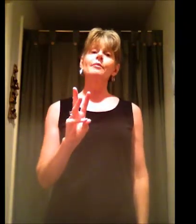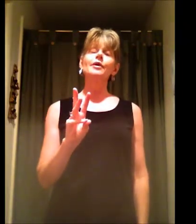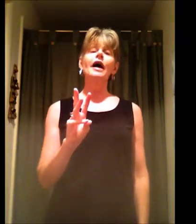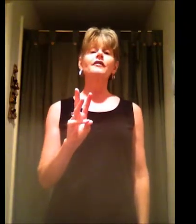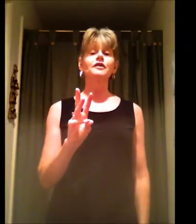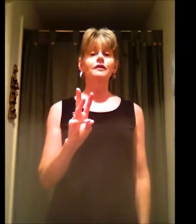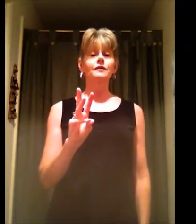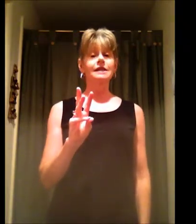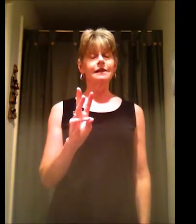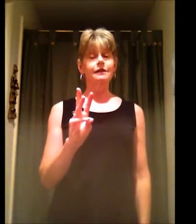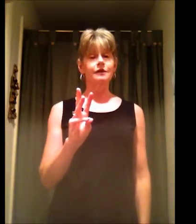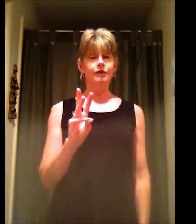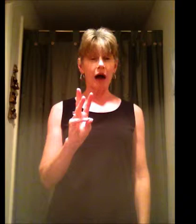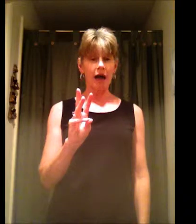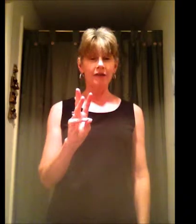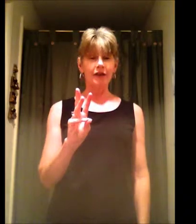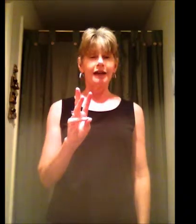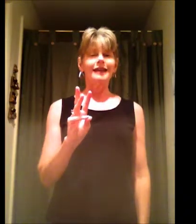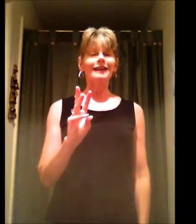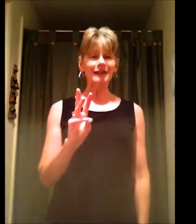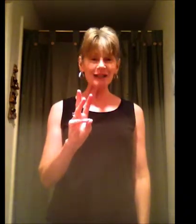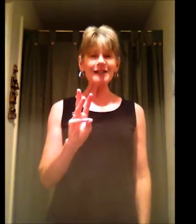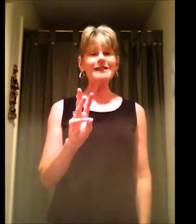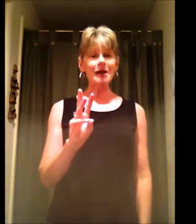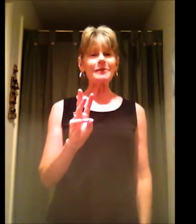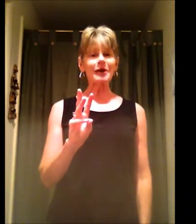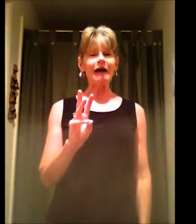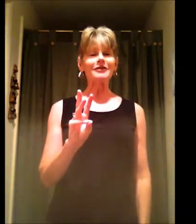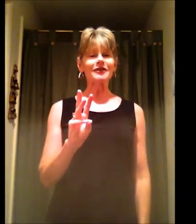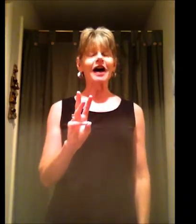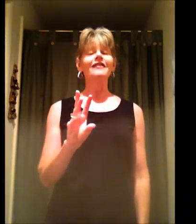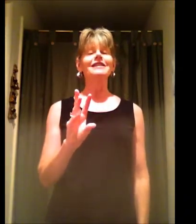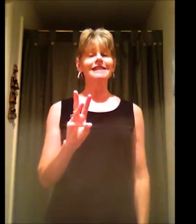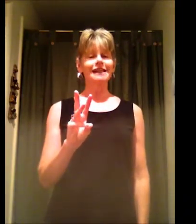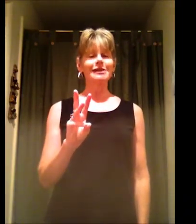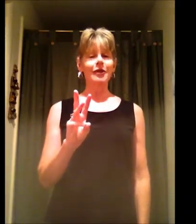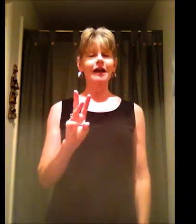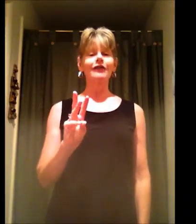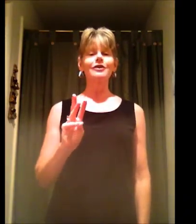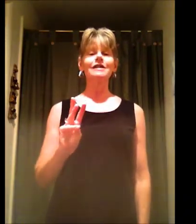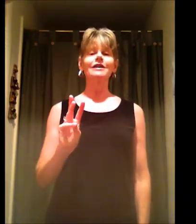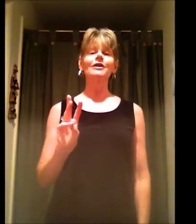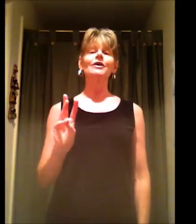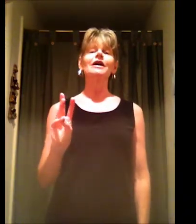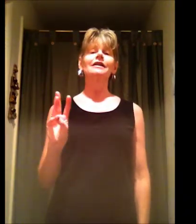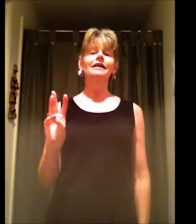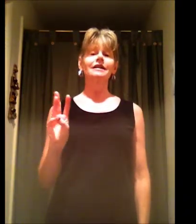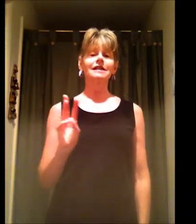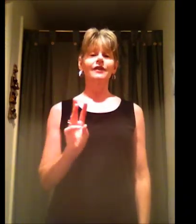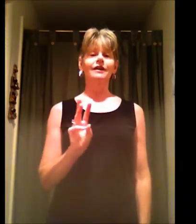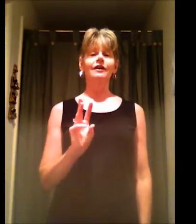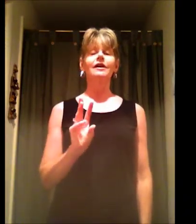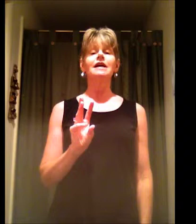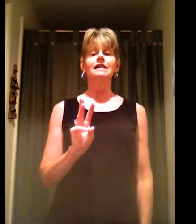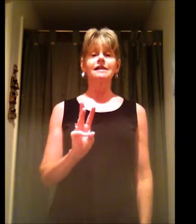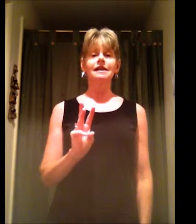number after the 5, the littlest number after 5 is 6, so think of using your littlest finger.